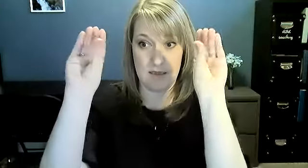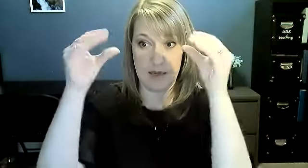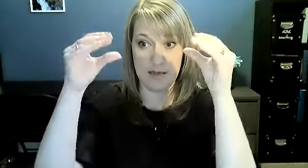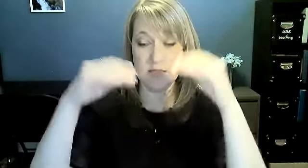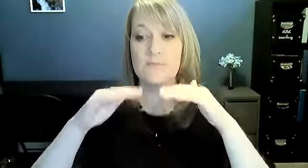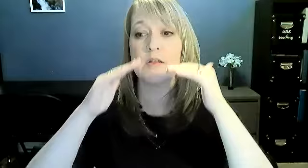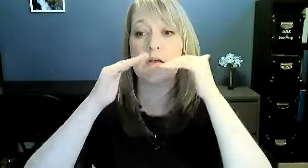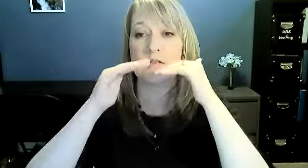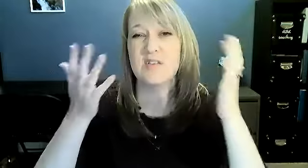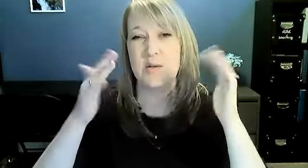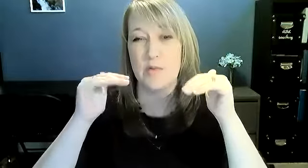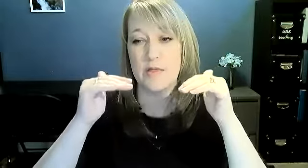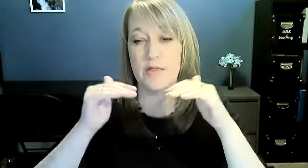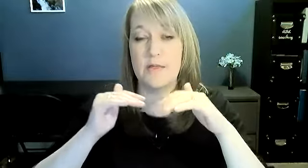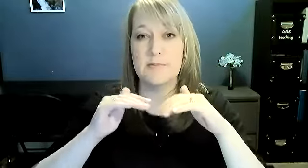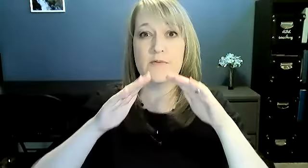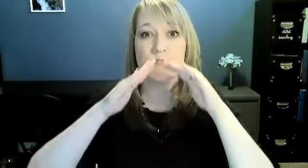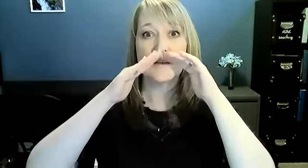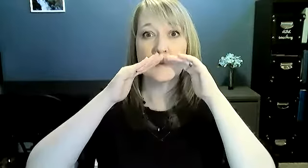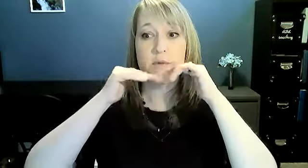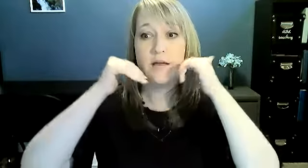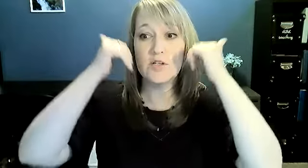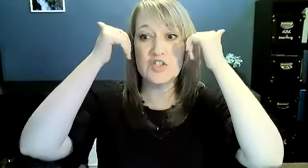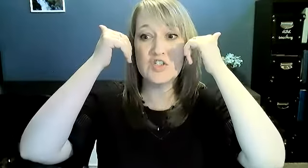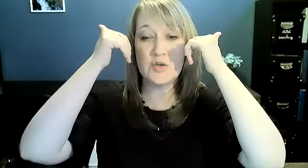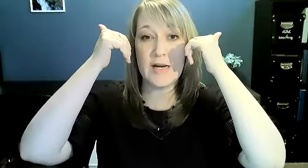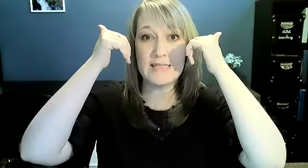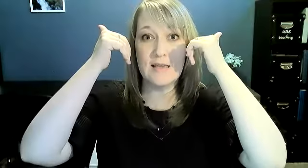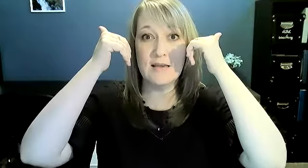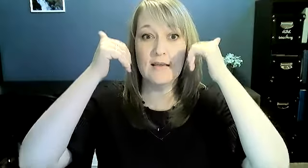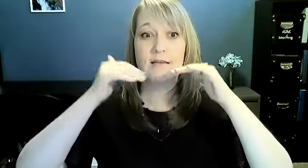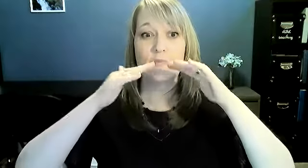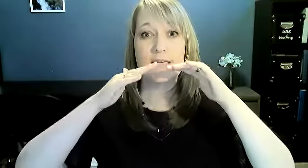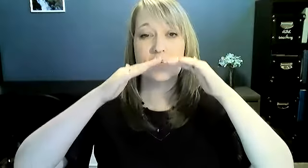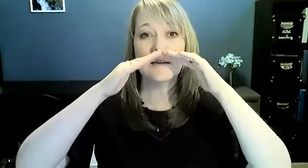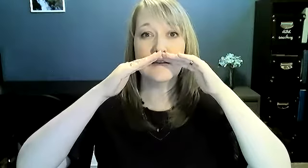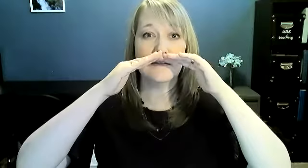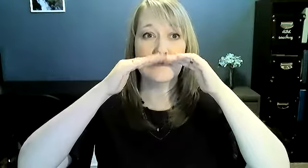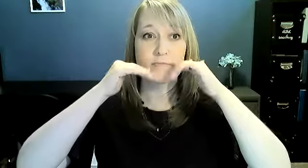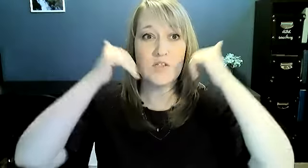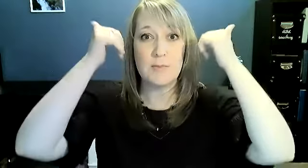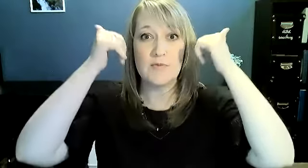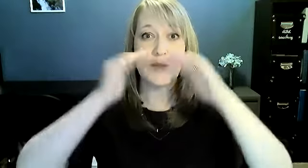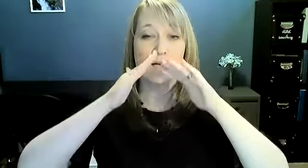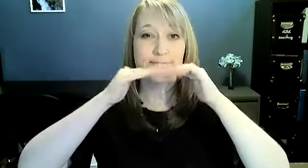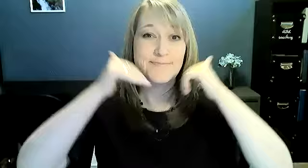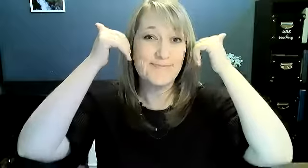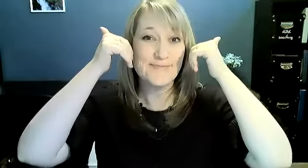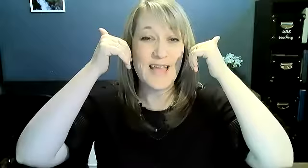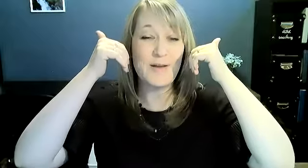that. So I'll sign it with the thumbs out first. So smile, you're just tracing basically the shape of a smile. And you have